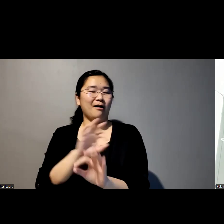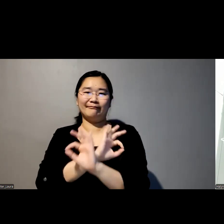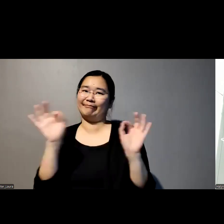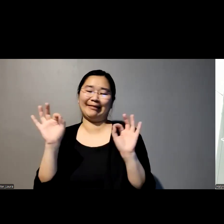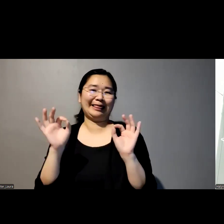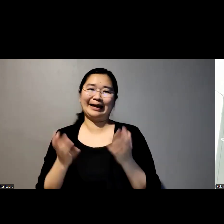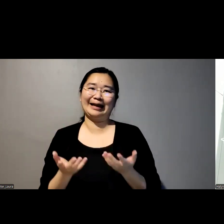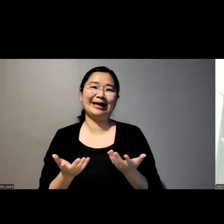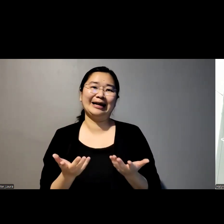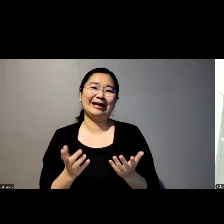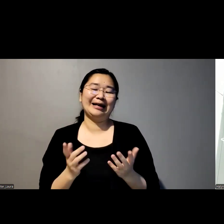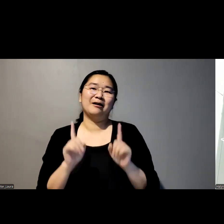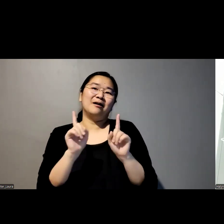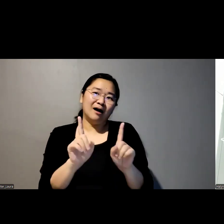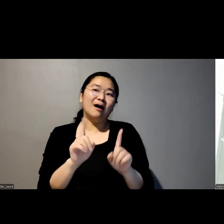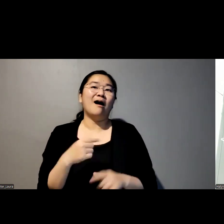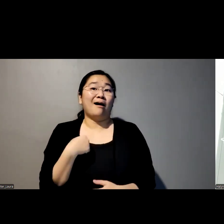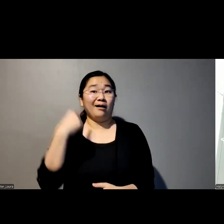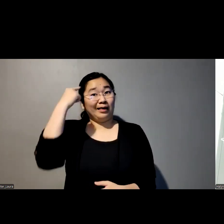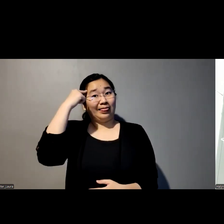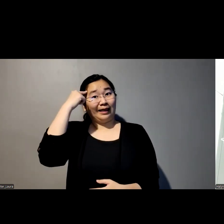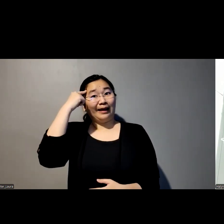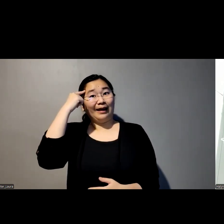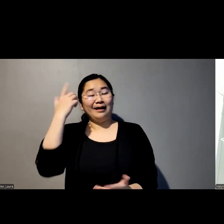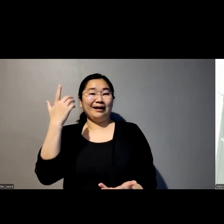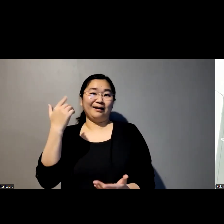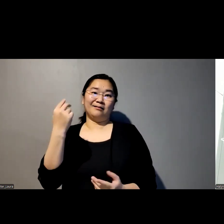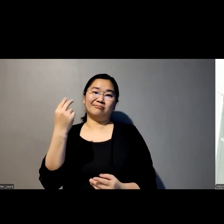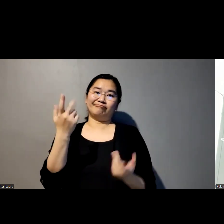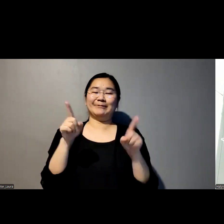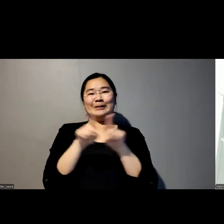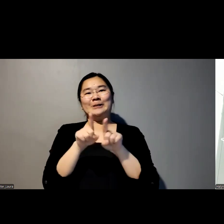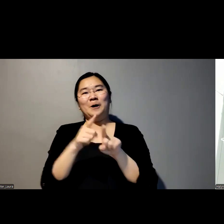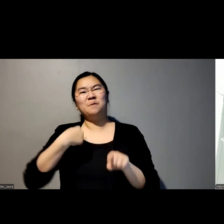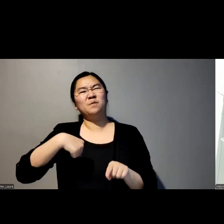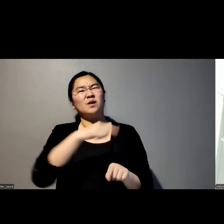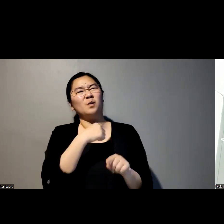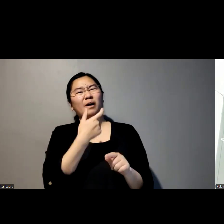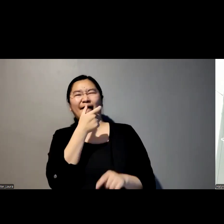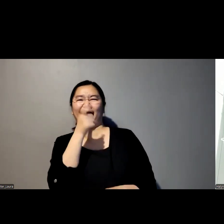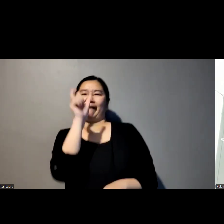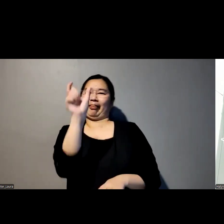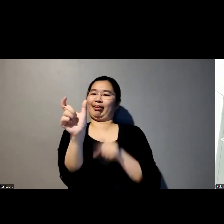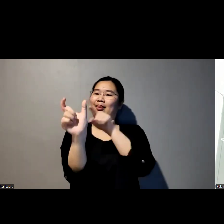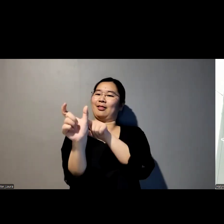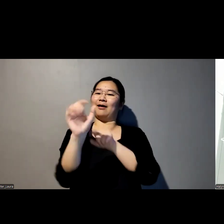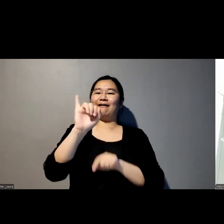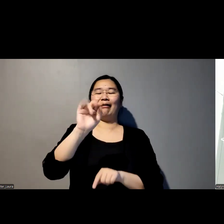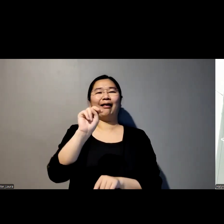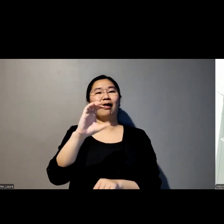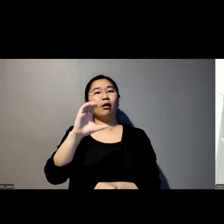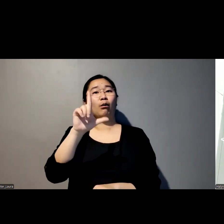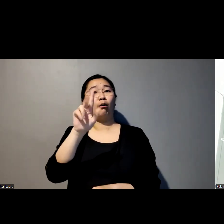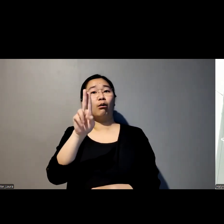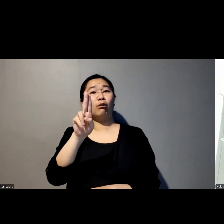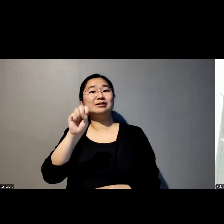about inclusion and barrier-free society if we still have some people who cannot benefit from inclusive education that is on